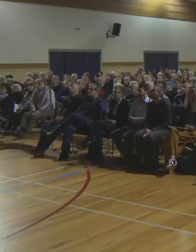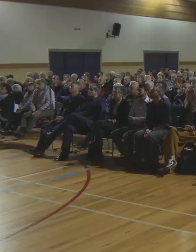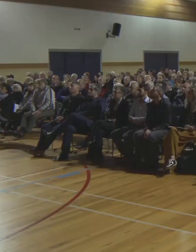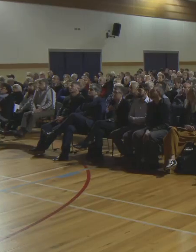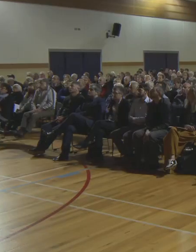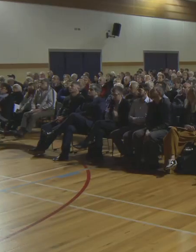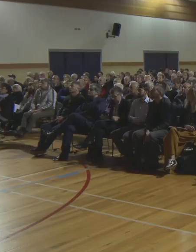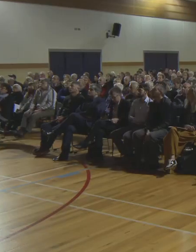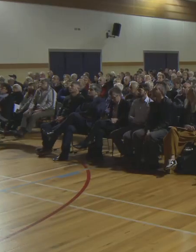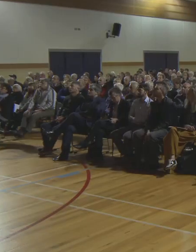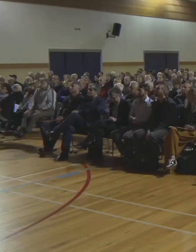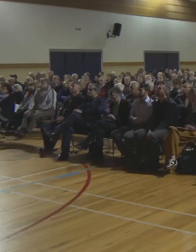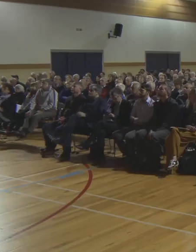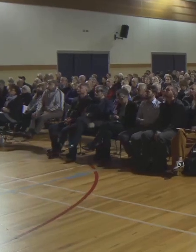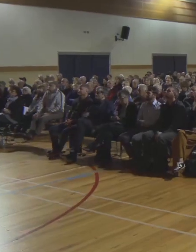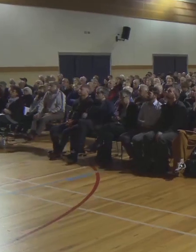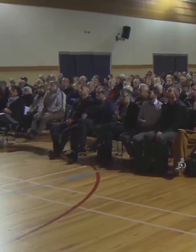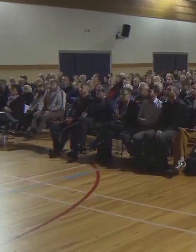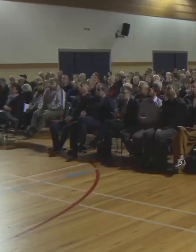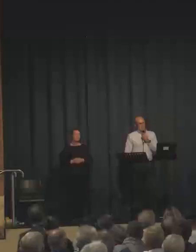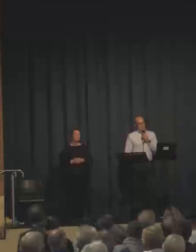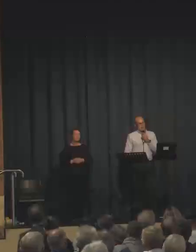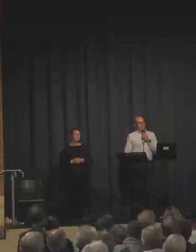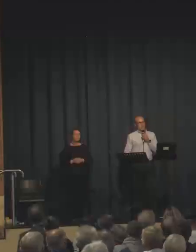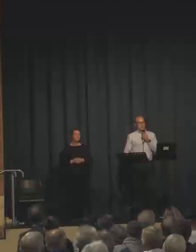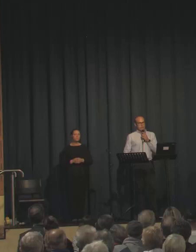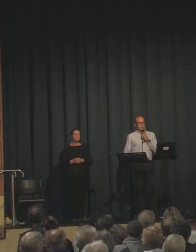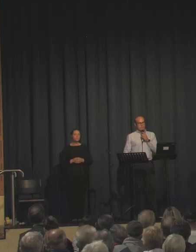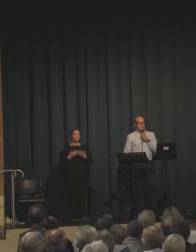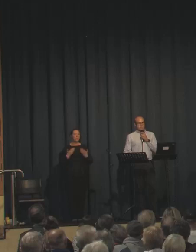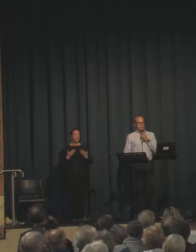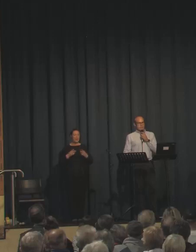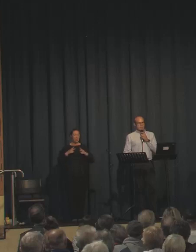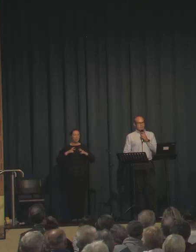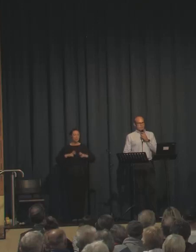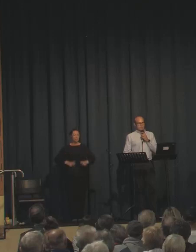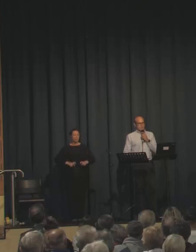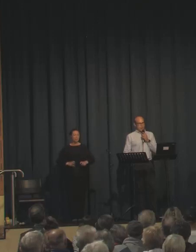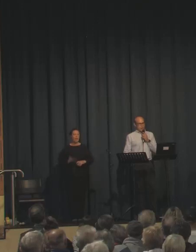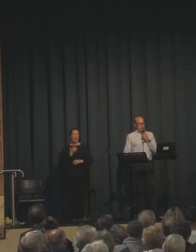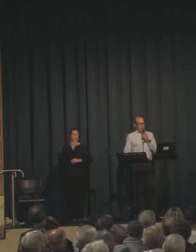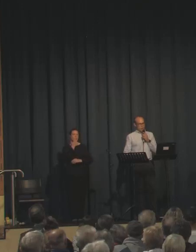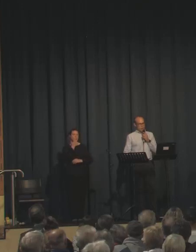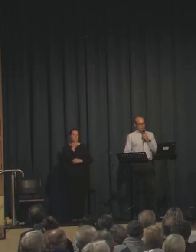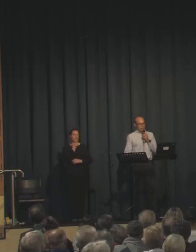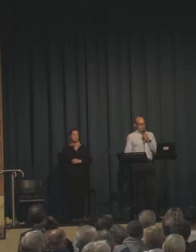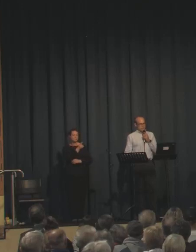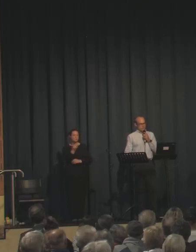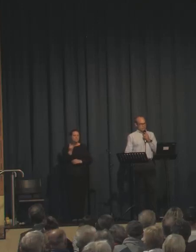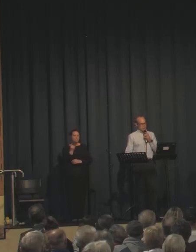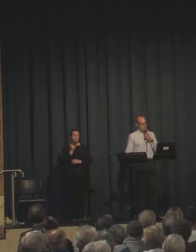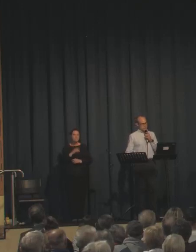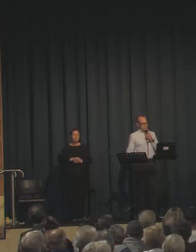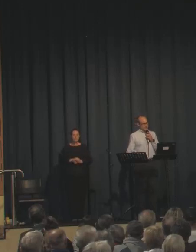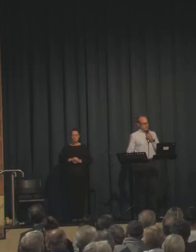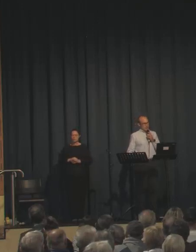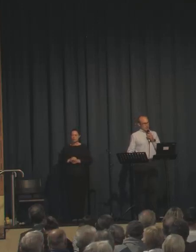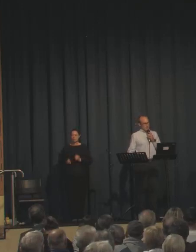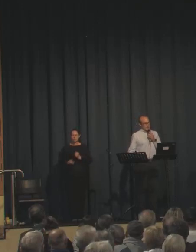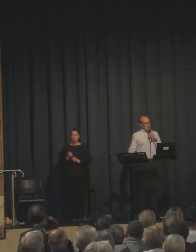So today we'll give you an update on our investigation to date, how we found ourselves in this